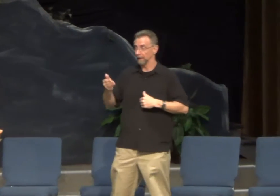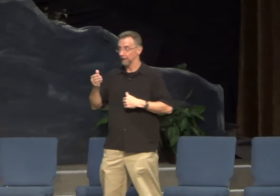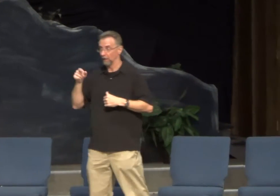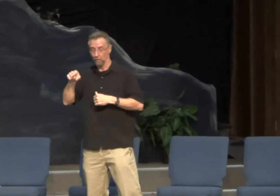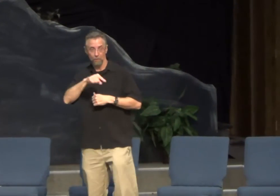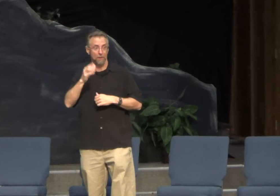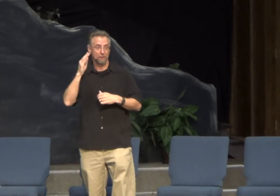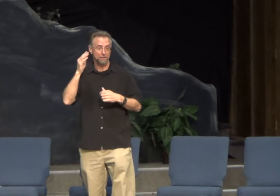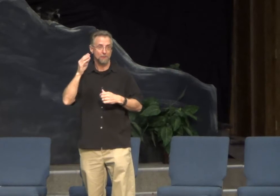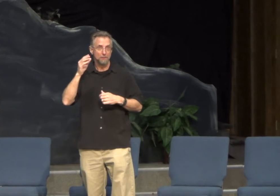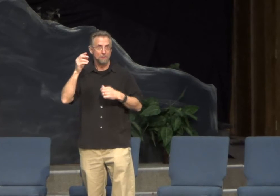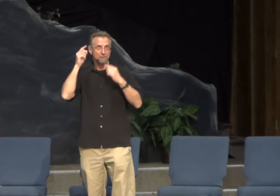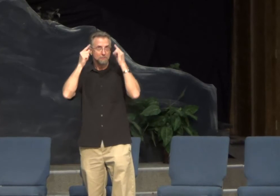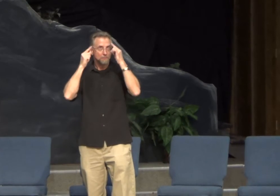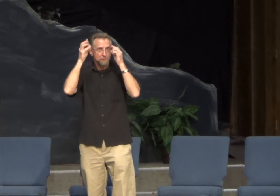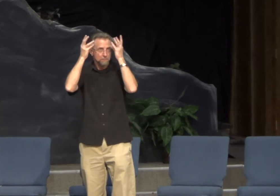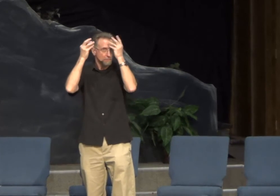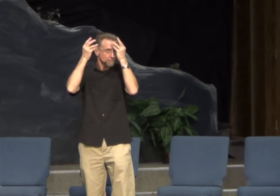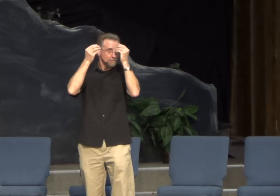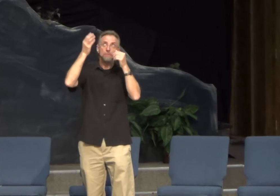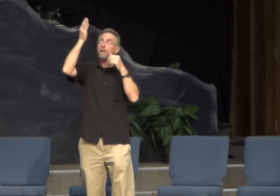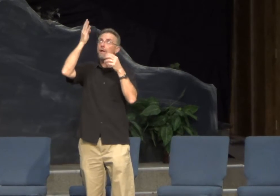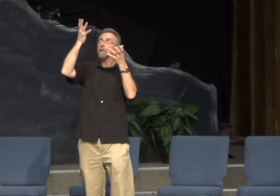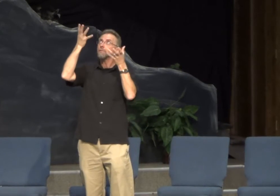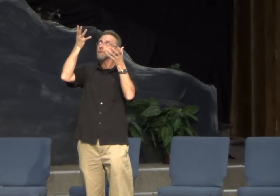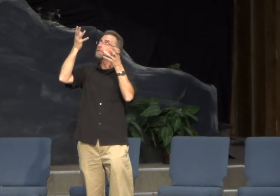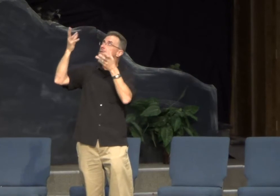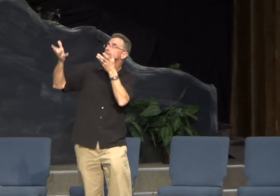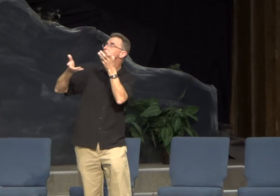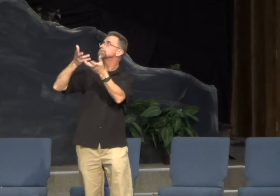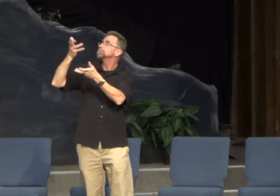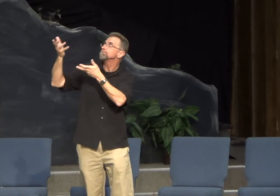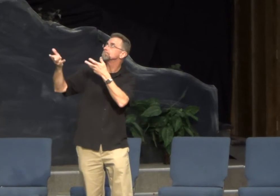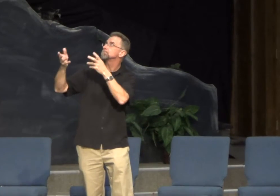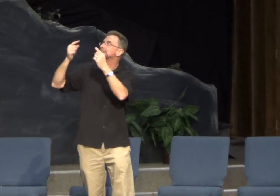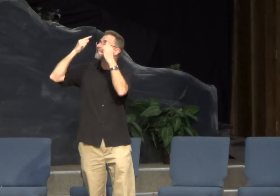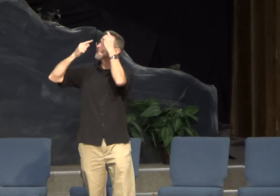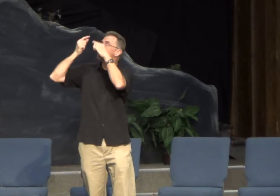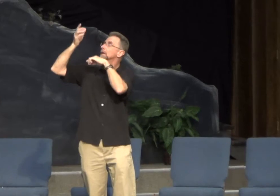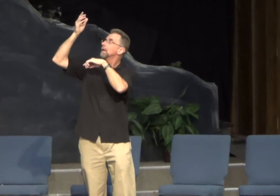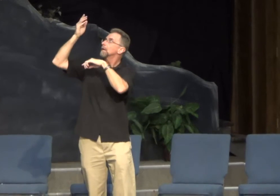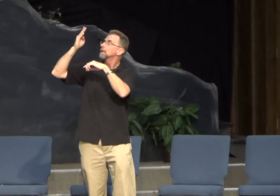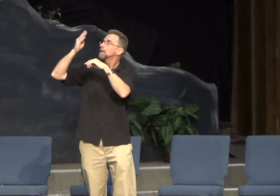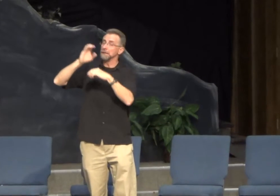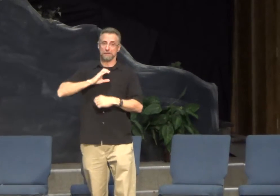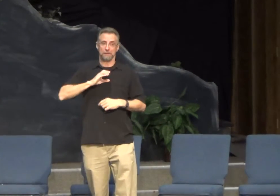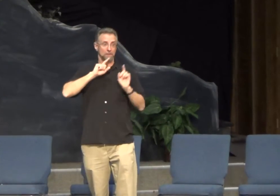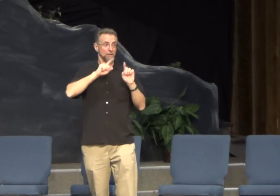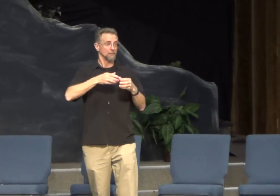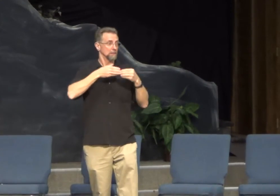As we have this time of invitation, as you consider what it is that God has for you,